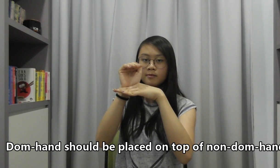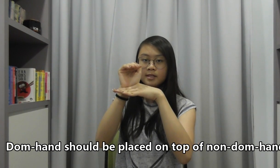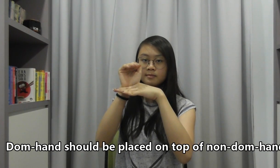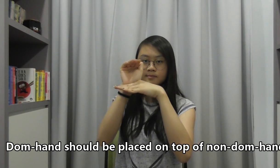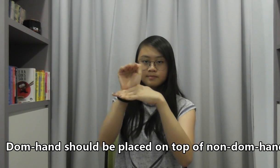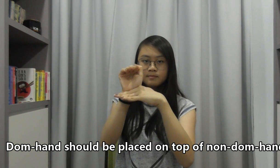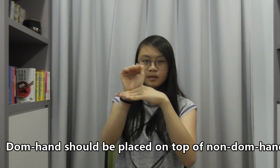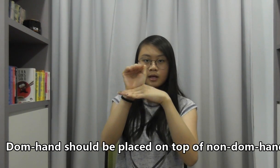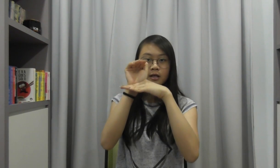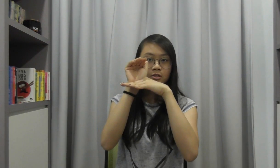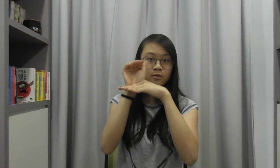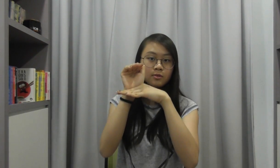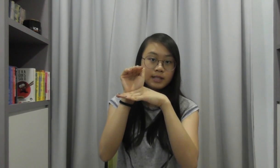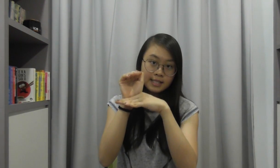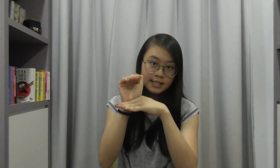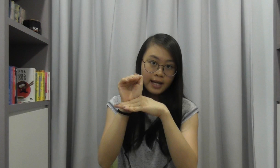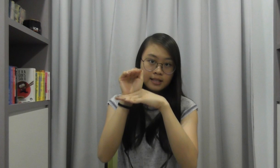it. So this is night.